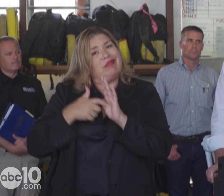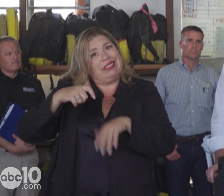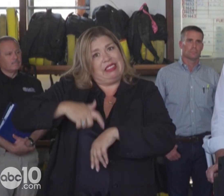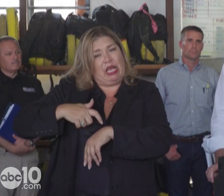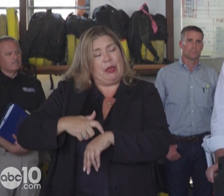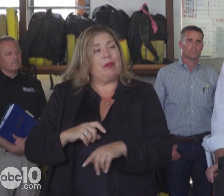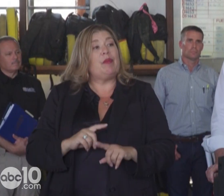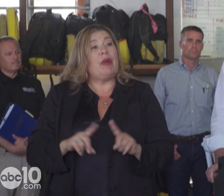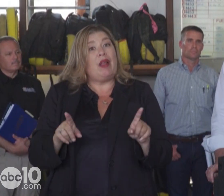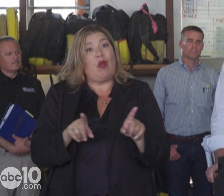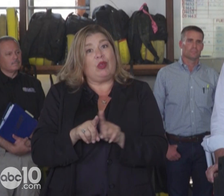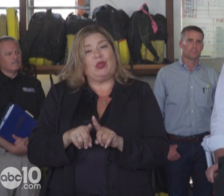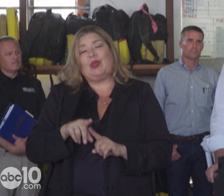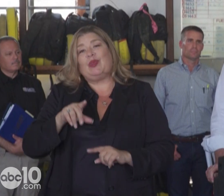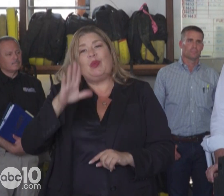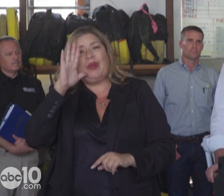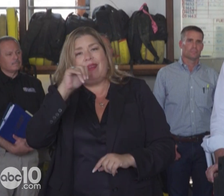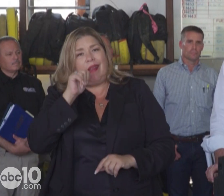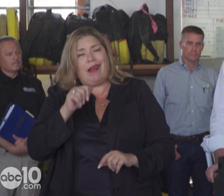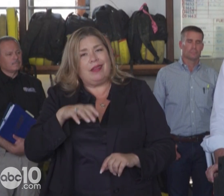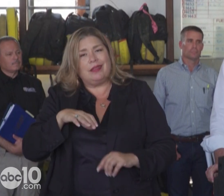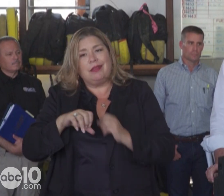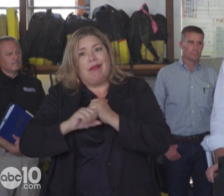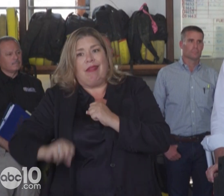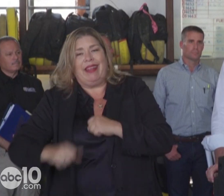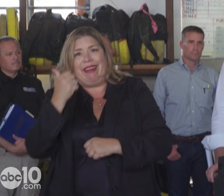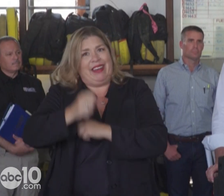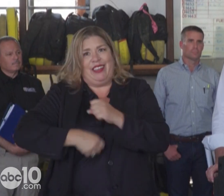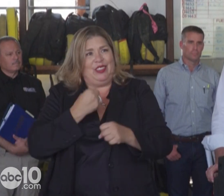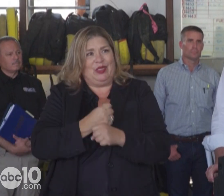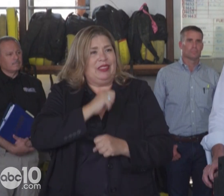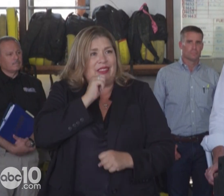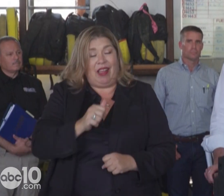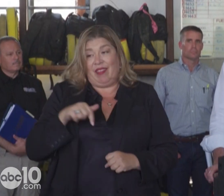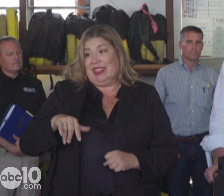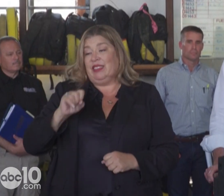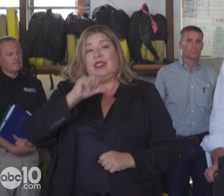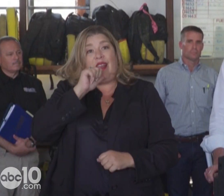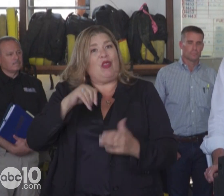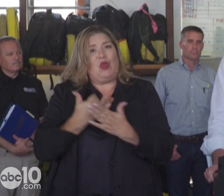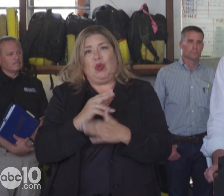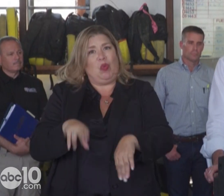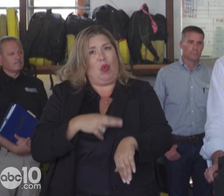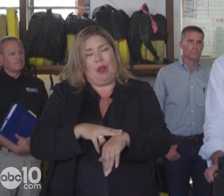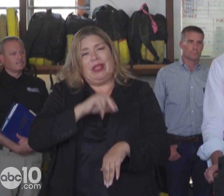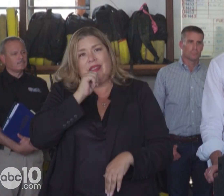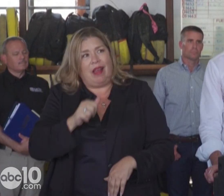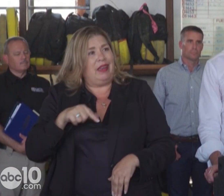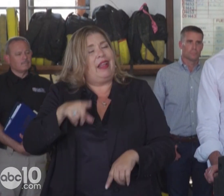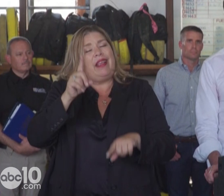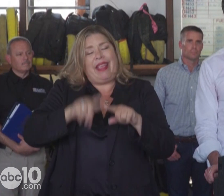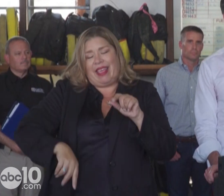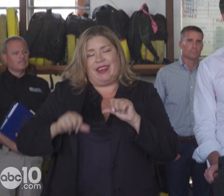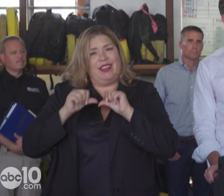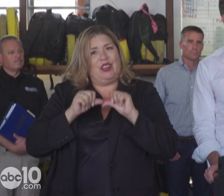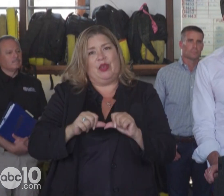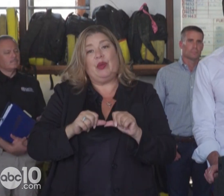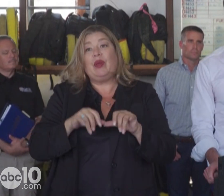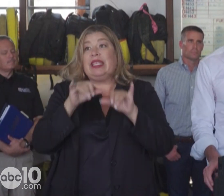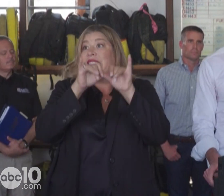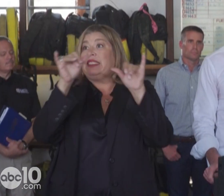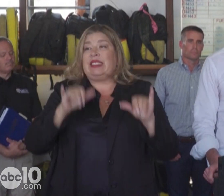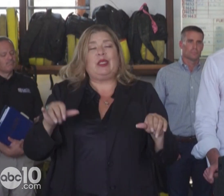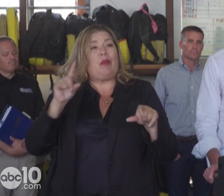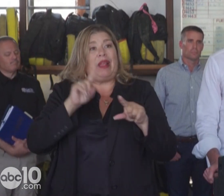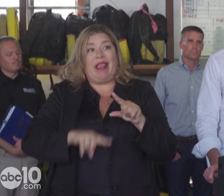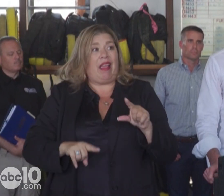due respect, not 10 years. This is not the new normal. This cannot continue. The system simply